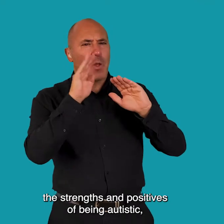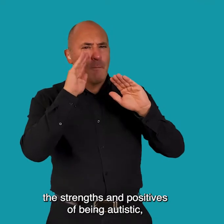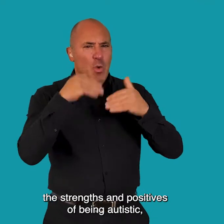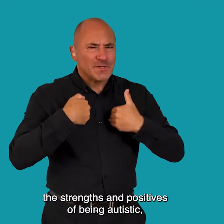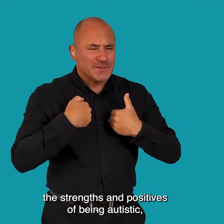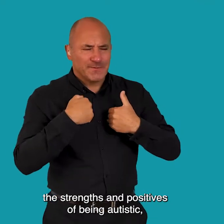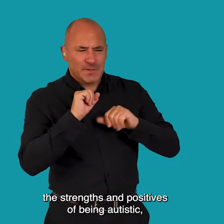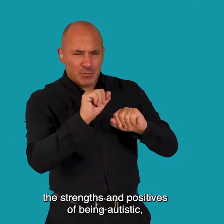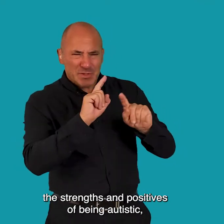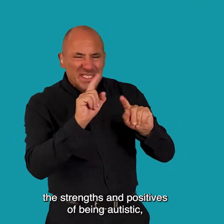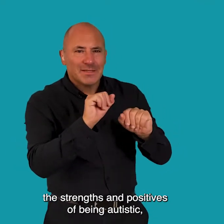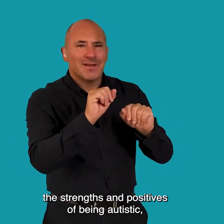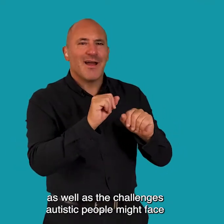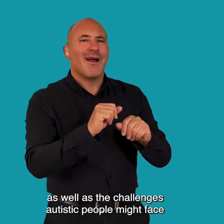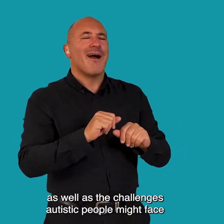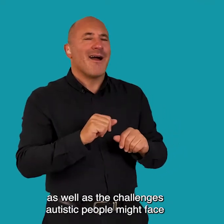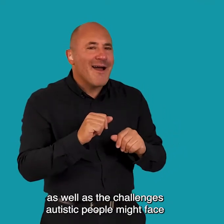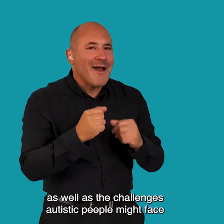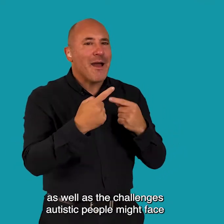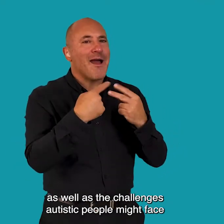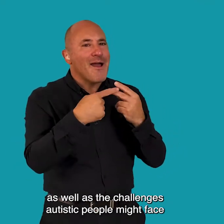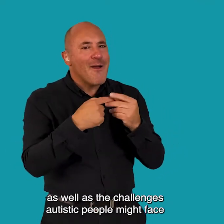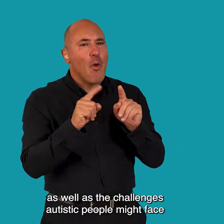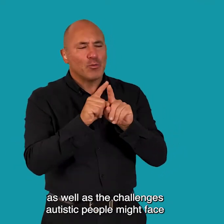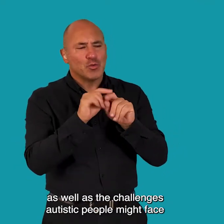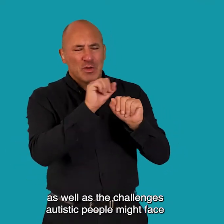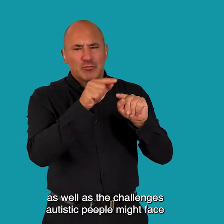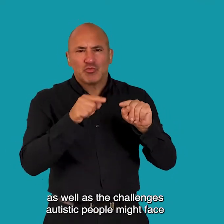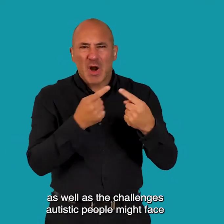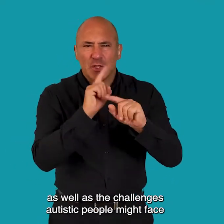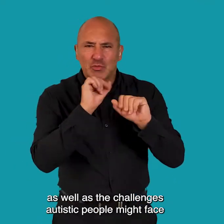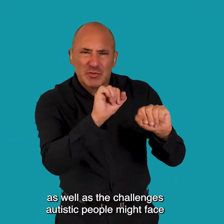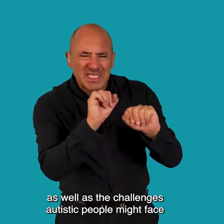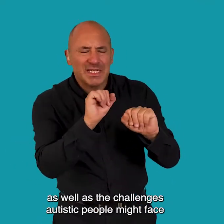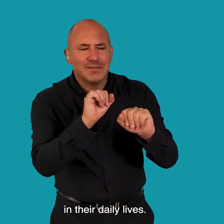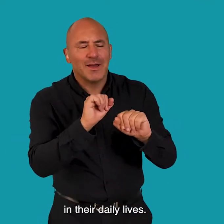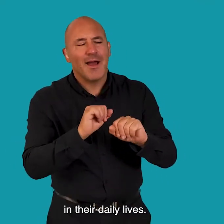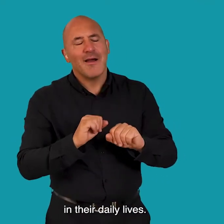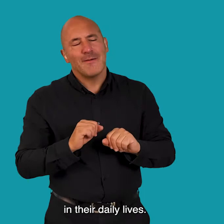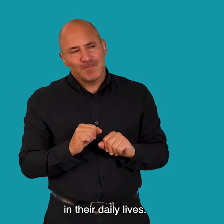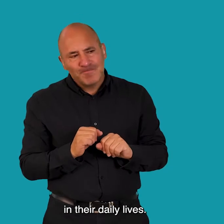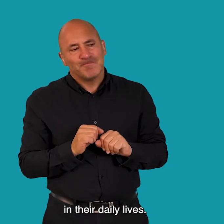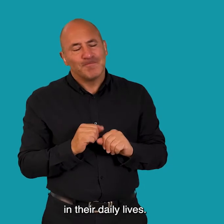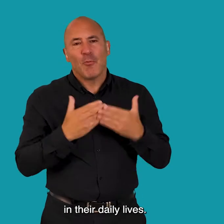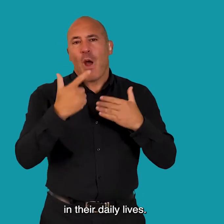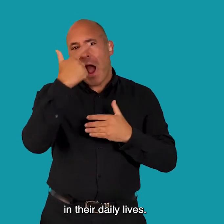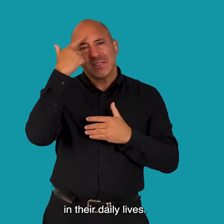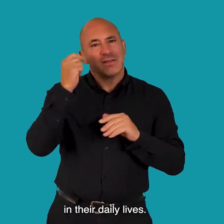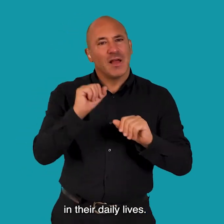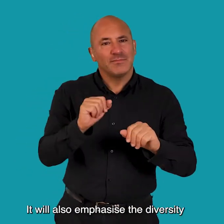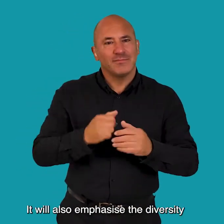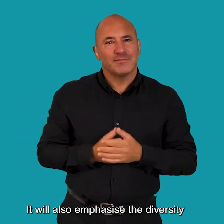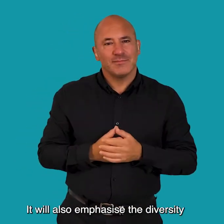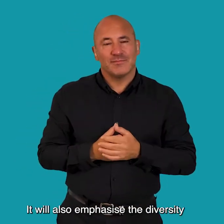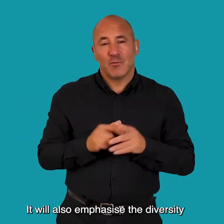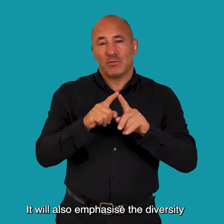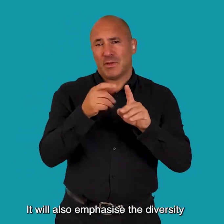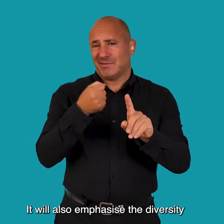being autistic, as well as the challenges autistic people might face in their daily lives. It will also emphasise